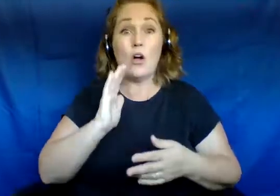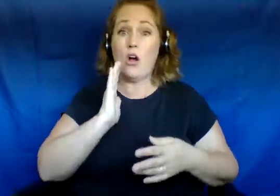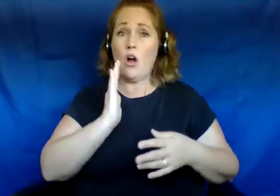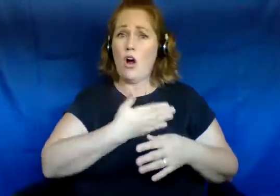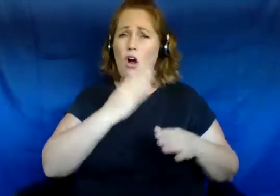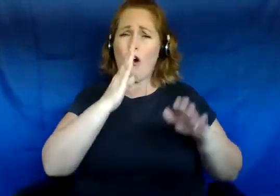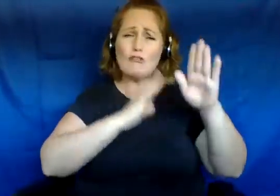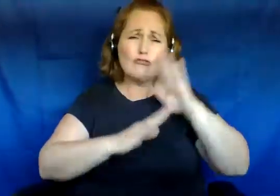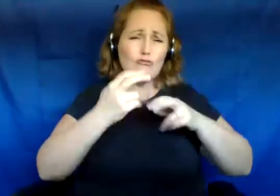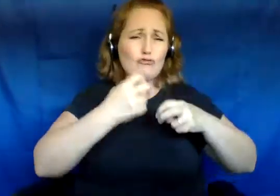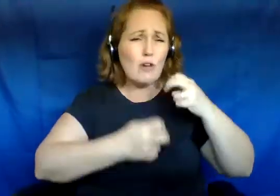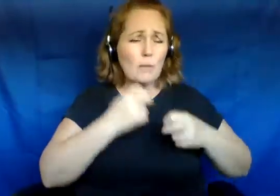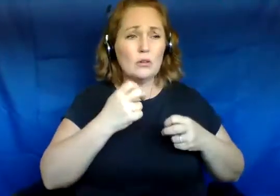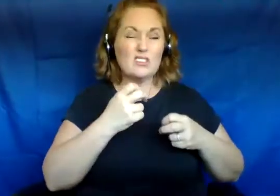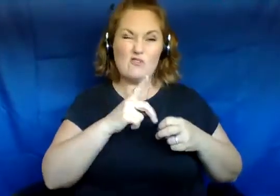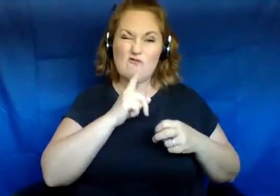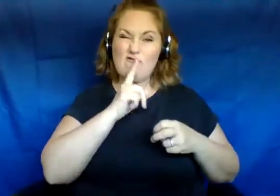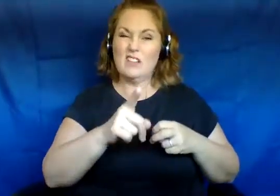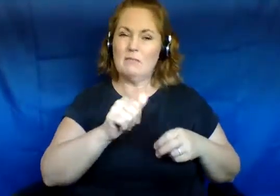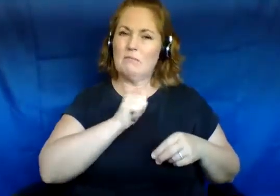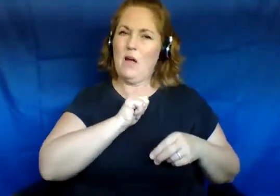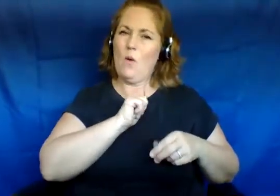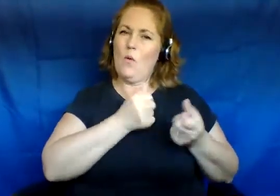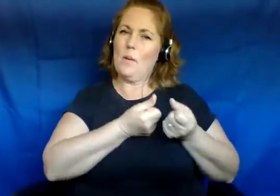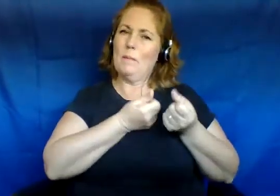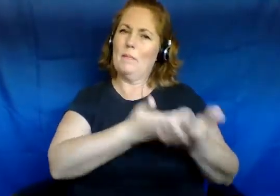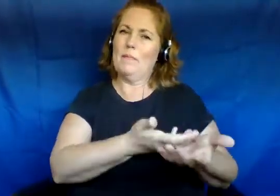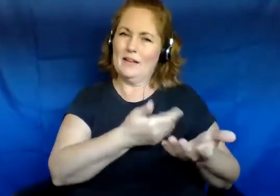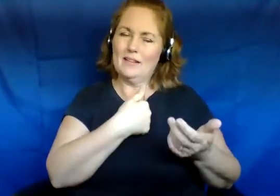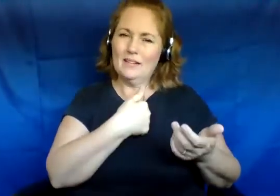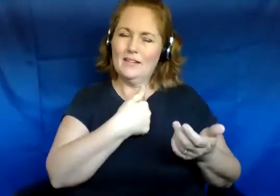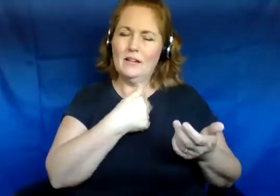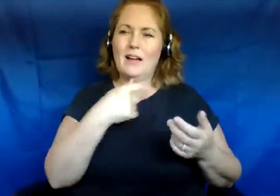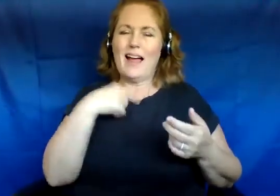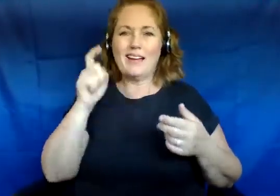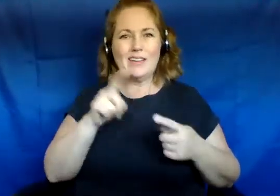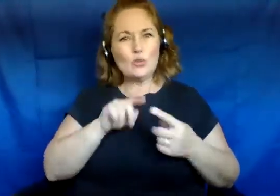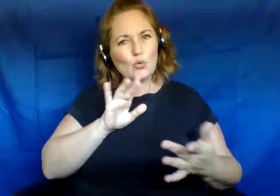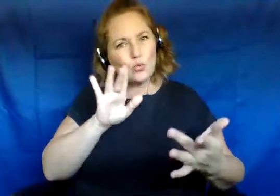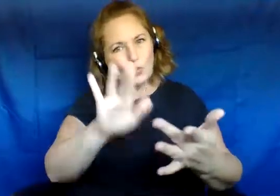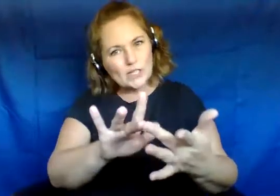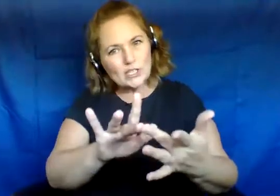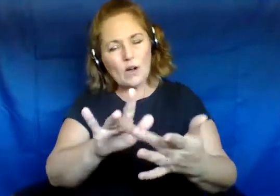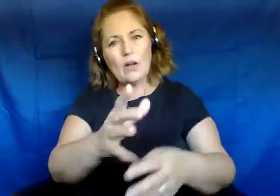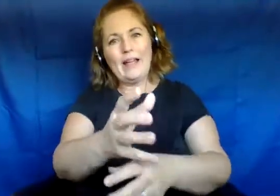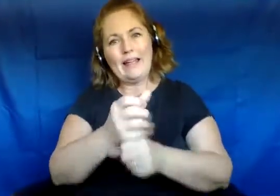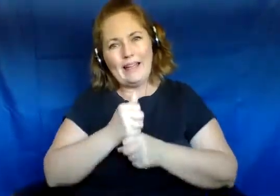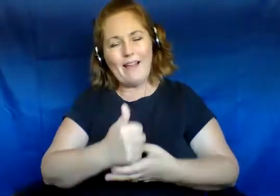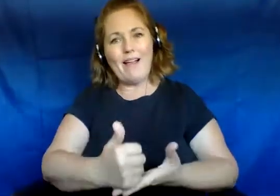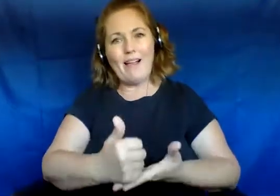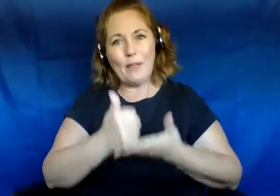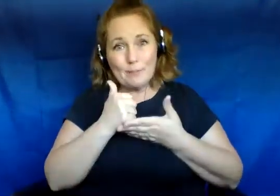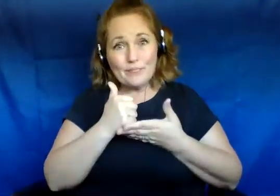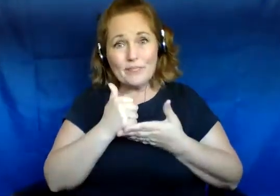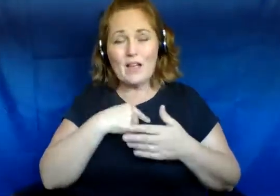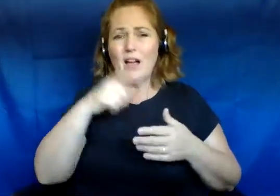troubles, we think, are basically of our own making. I need to reach out and get help. I need to